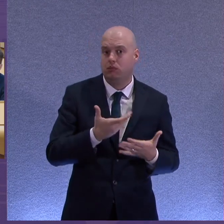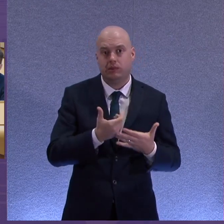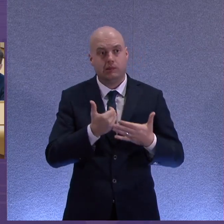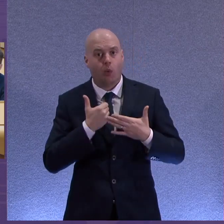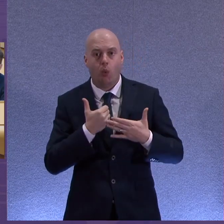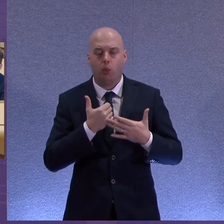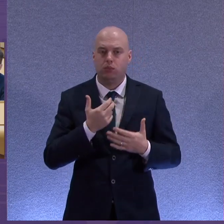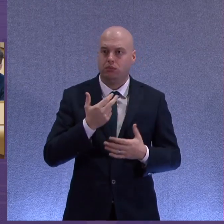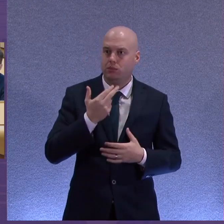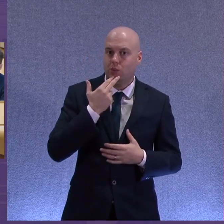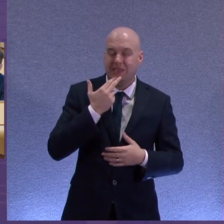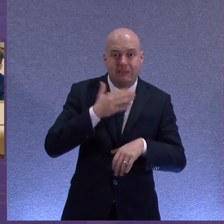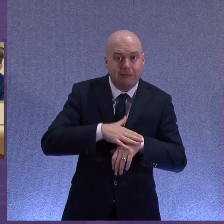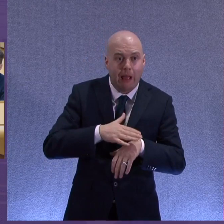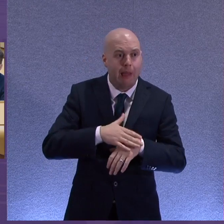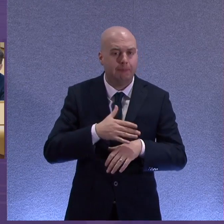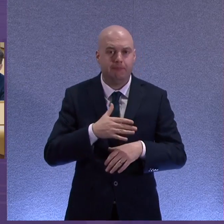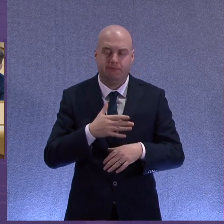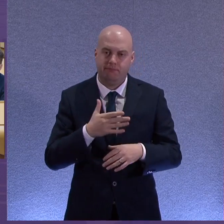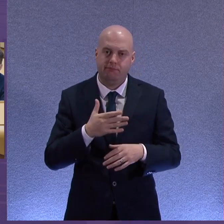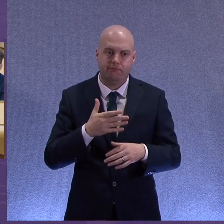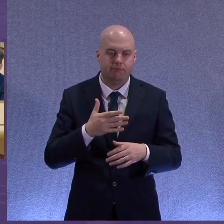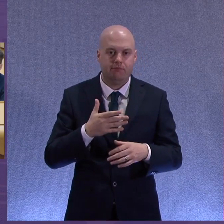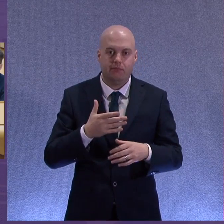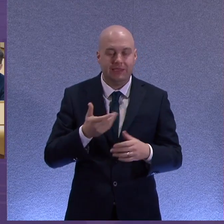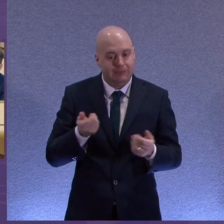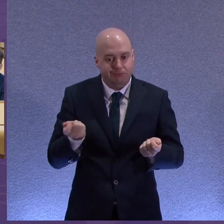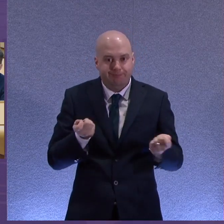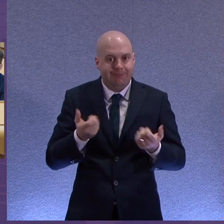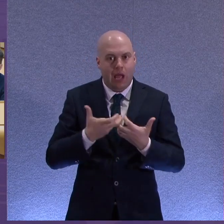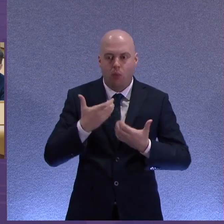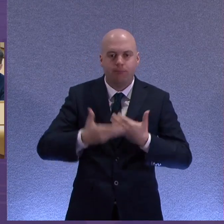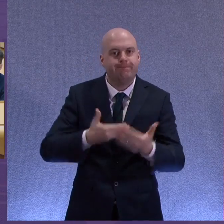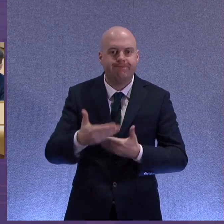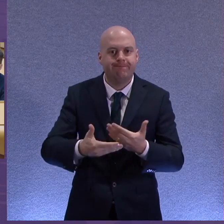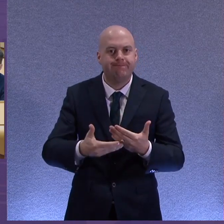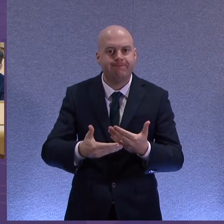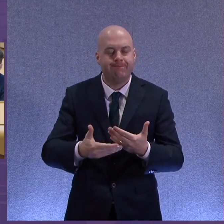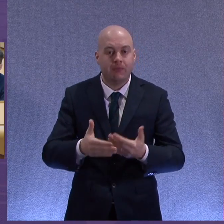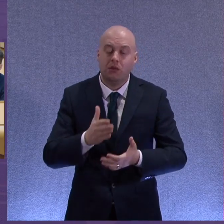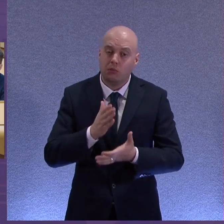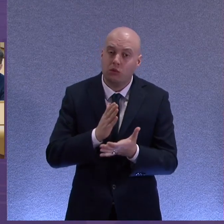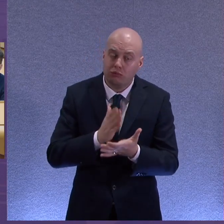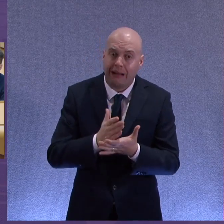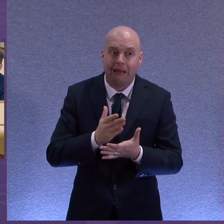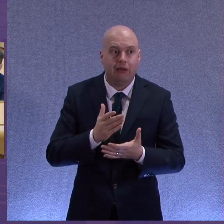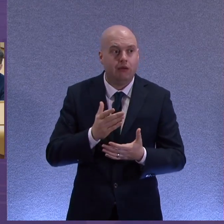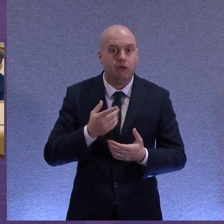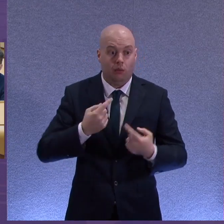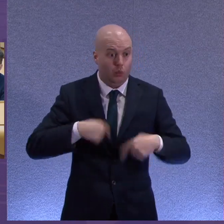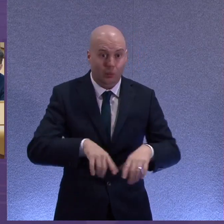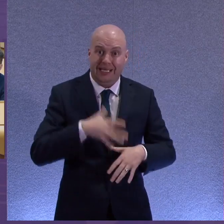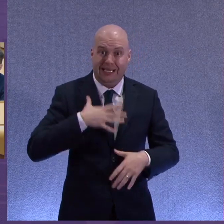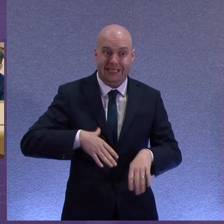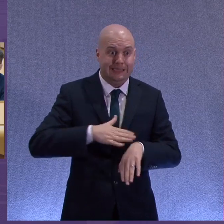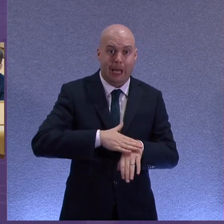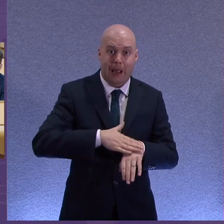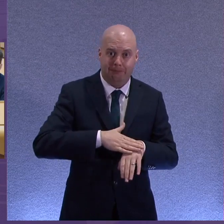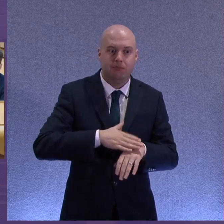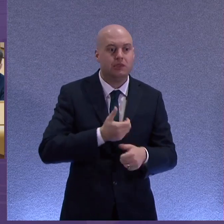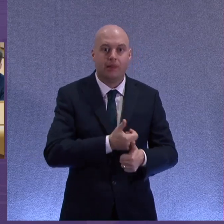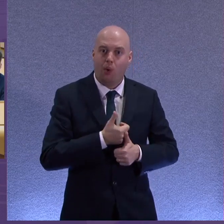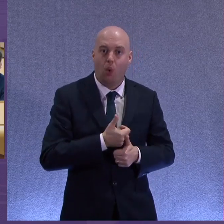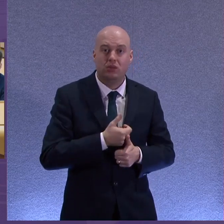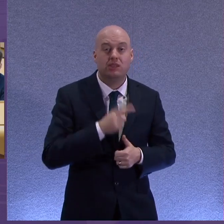our gratitude. But that is as nothing to the debt of gratitude we owe to every last one of those working in our emergency